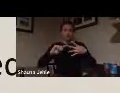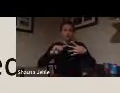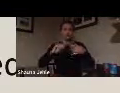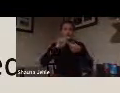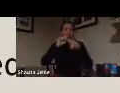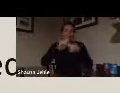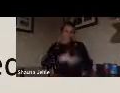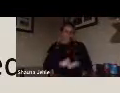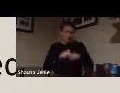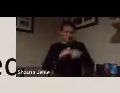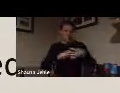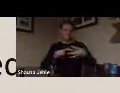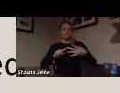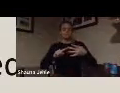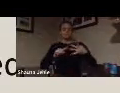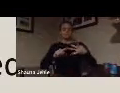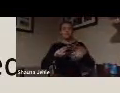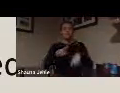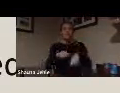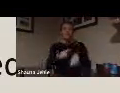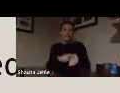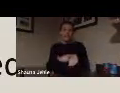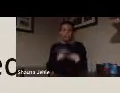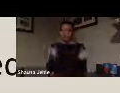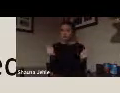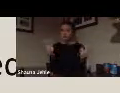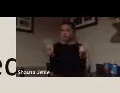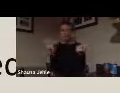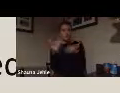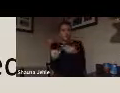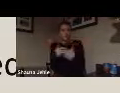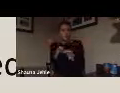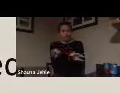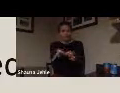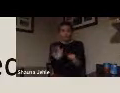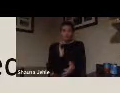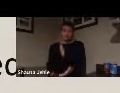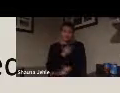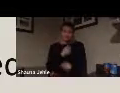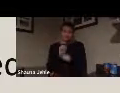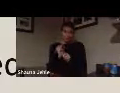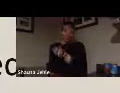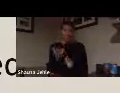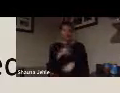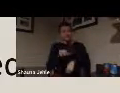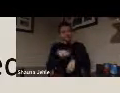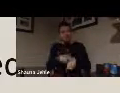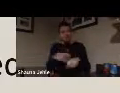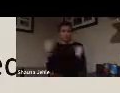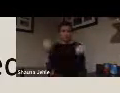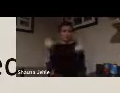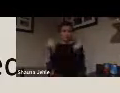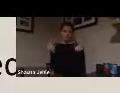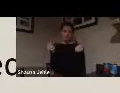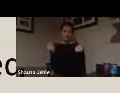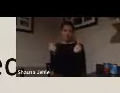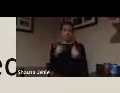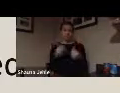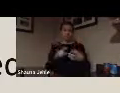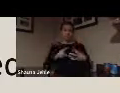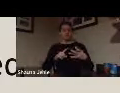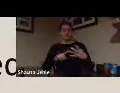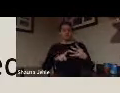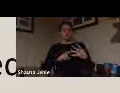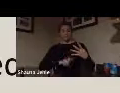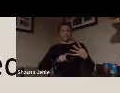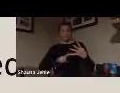A. Natural in whatever language it's going into. So in our case, we want natural signing in that sign language. And